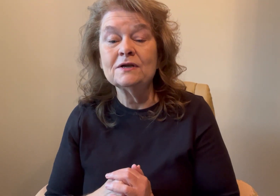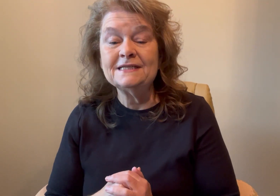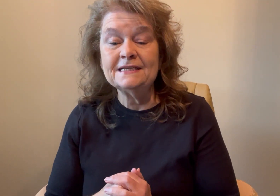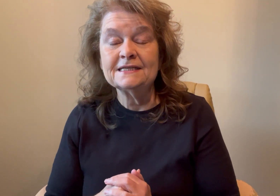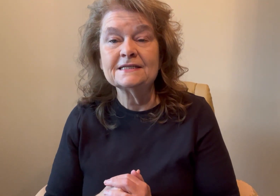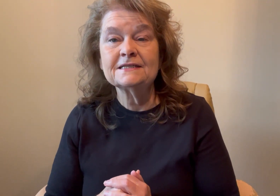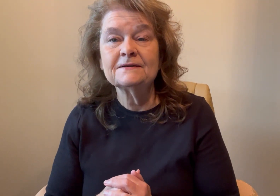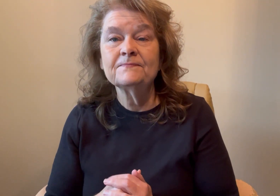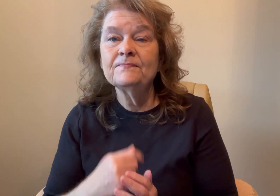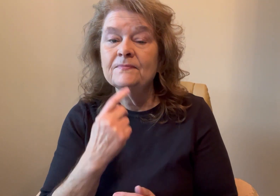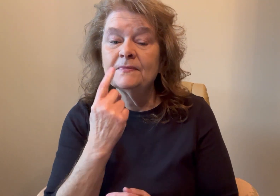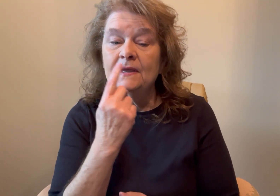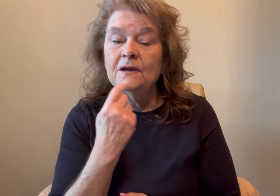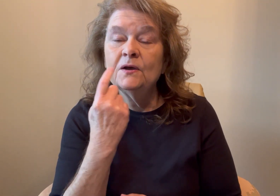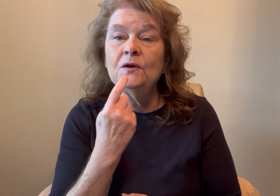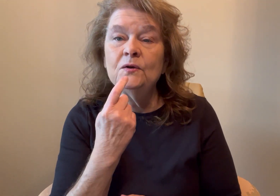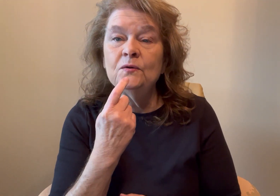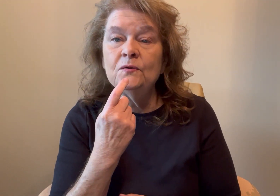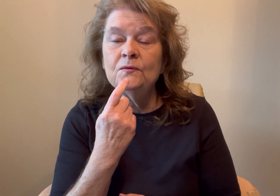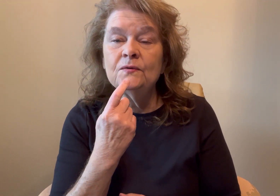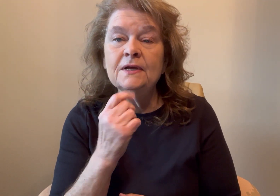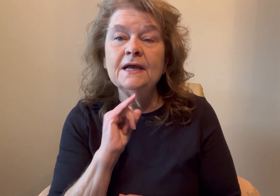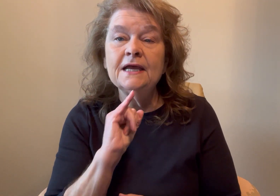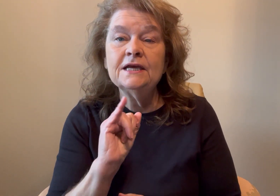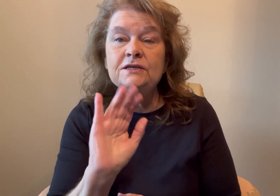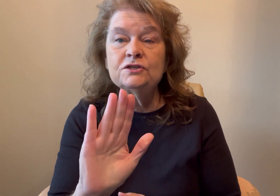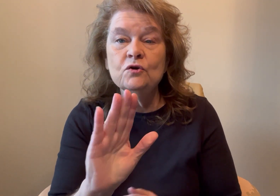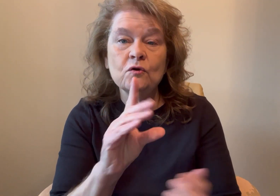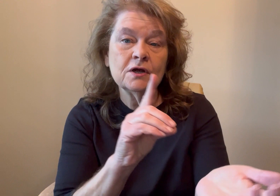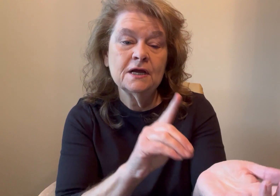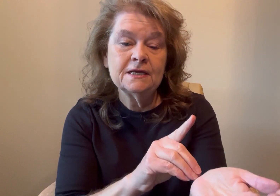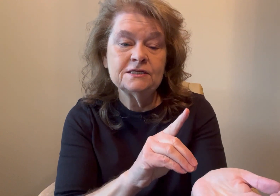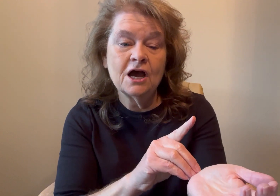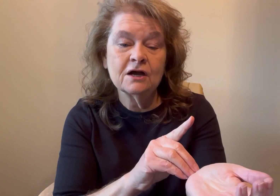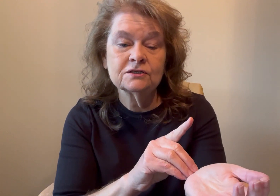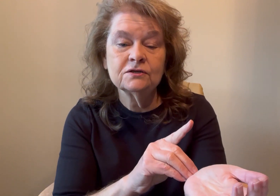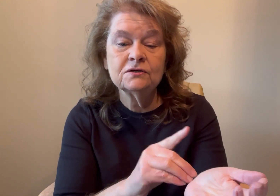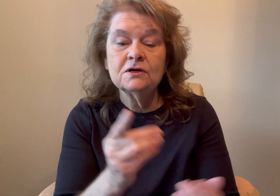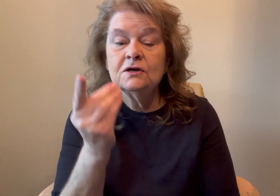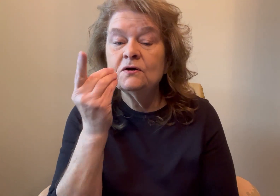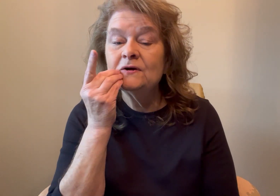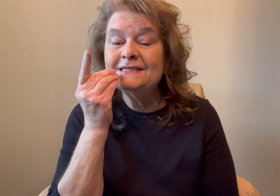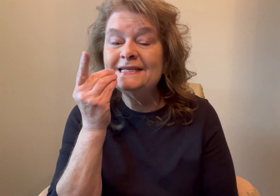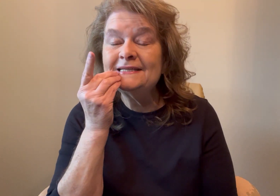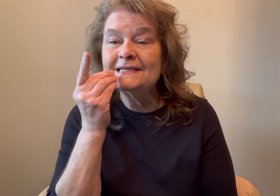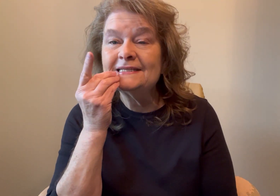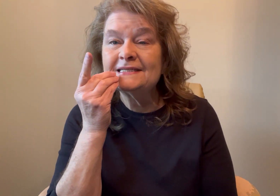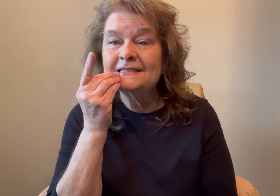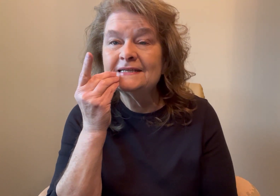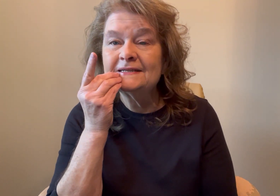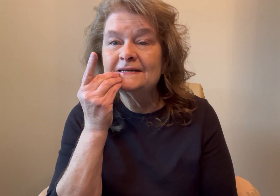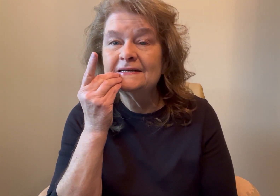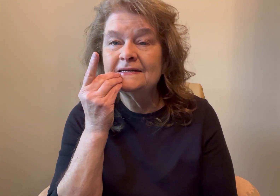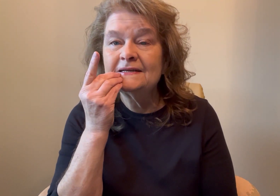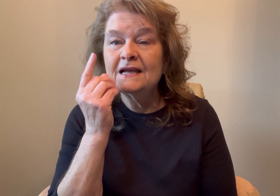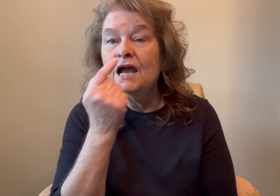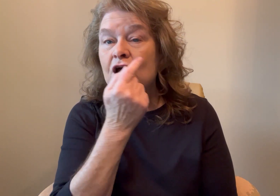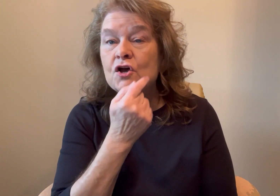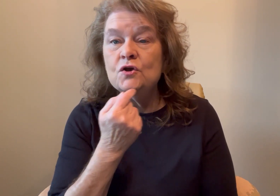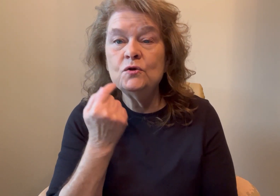dentist? Who is your doctor or dentist?